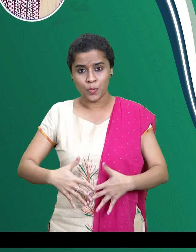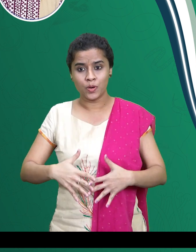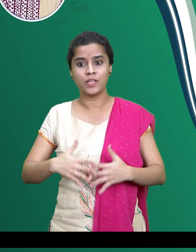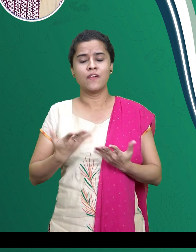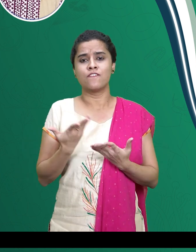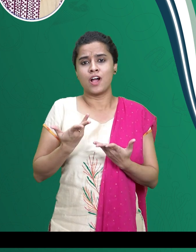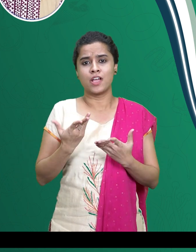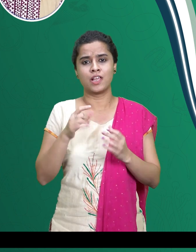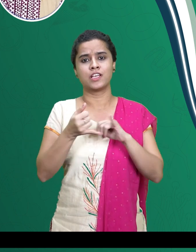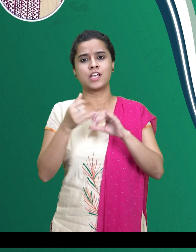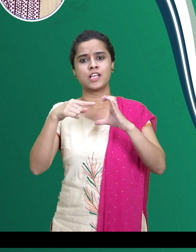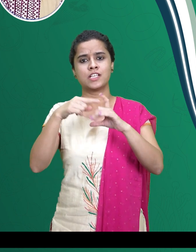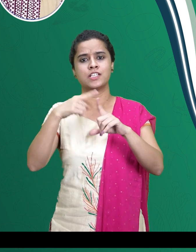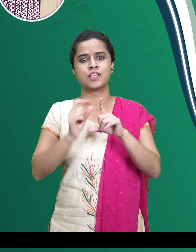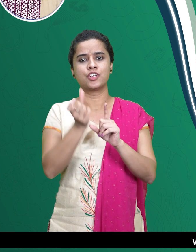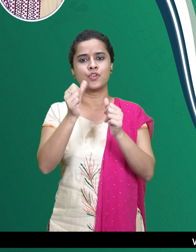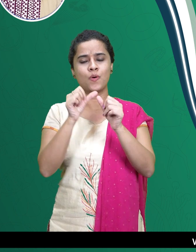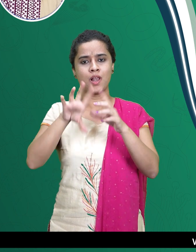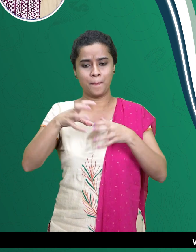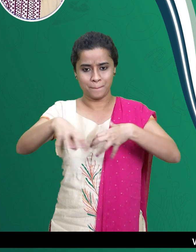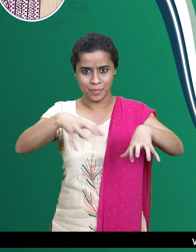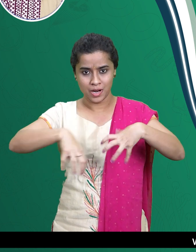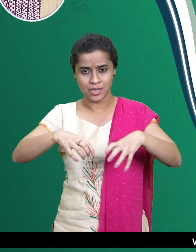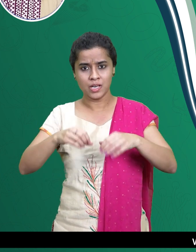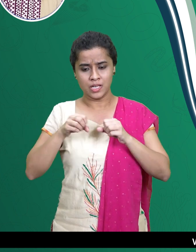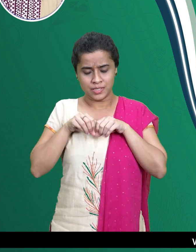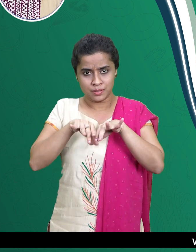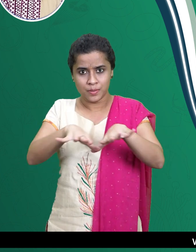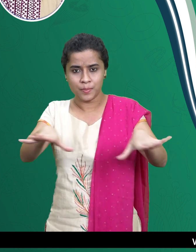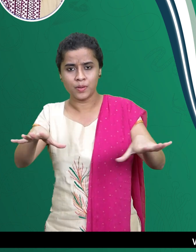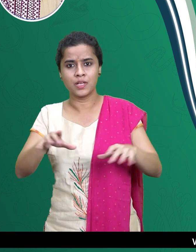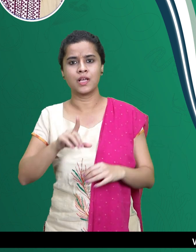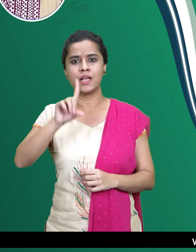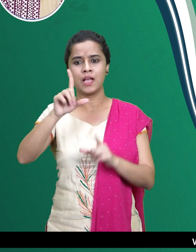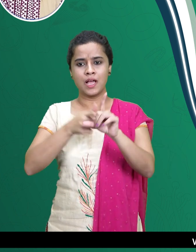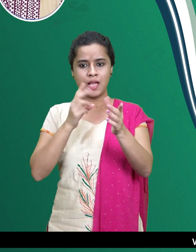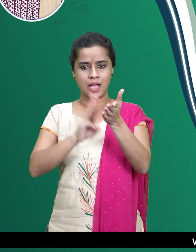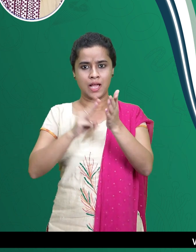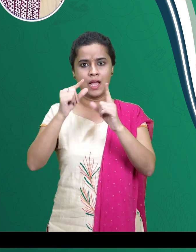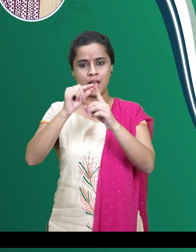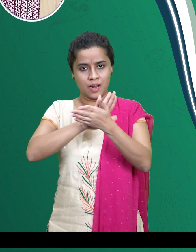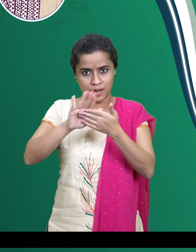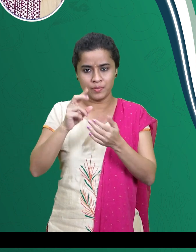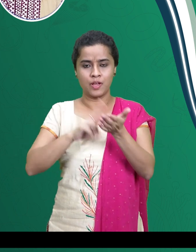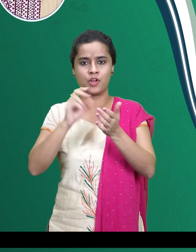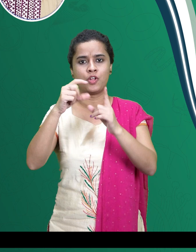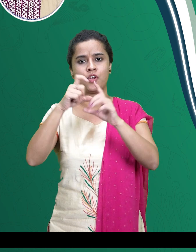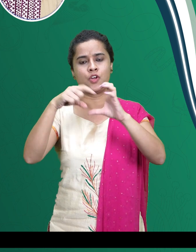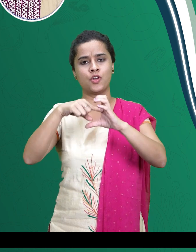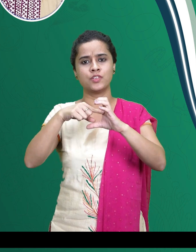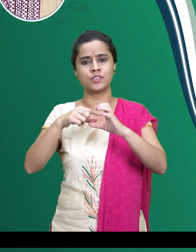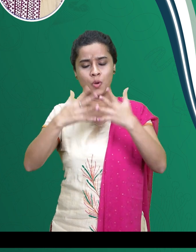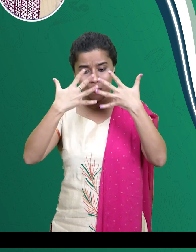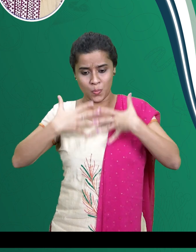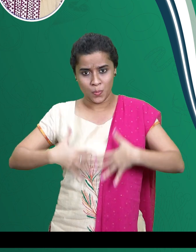sexual organs will spread to lymph nodes all over the body.